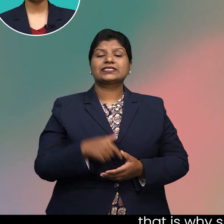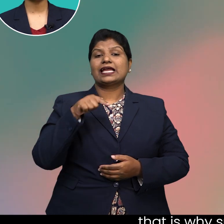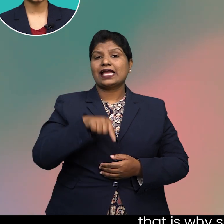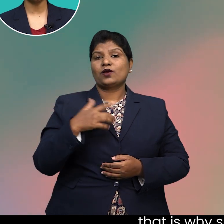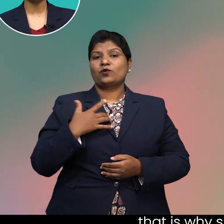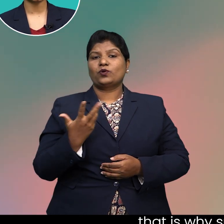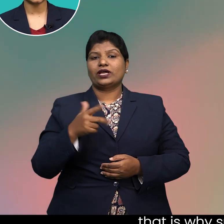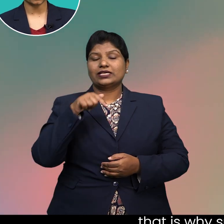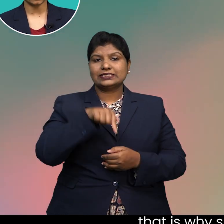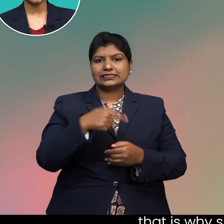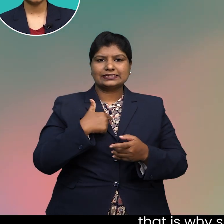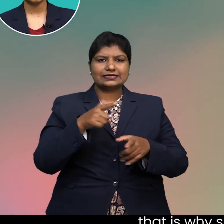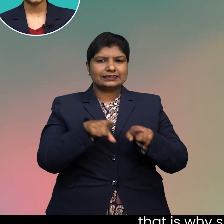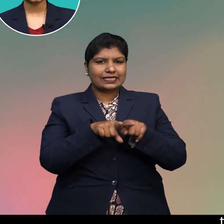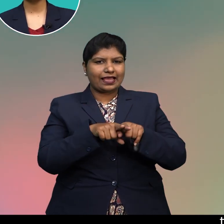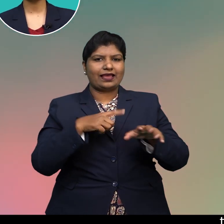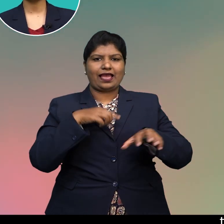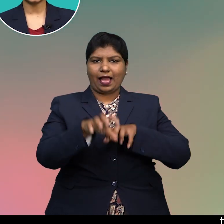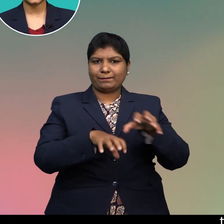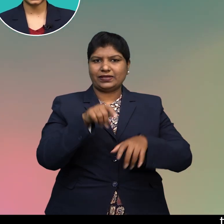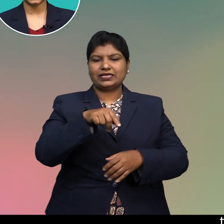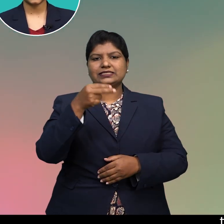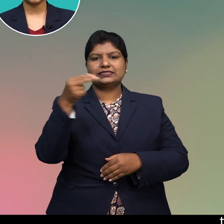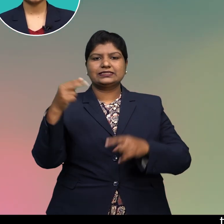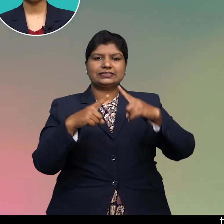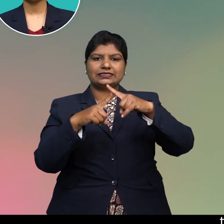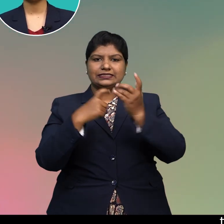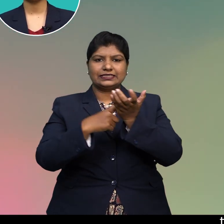There is a cavity in the body.